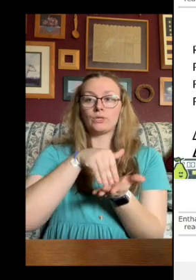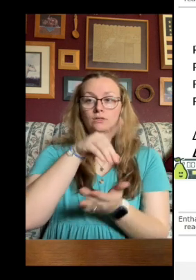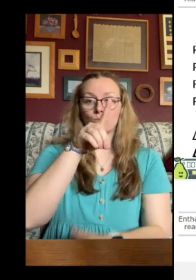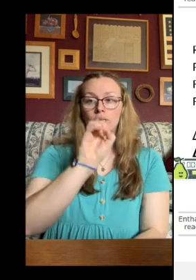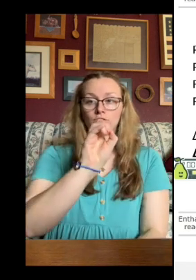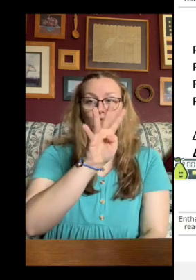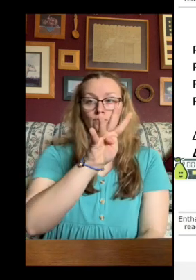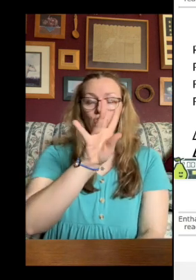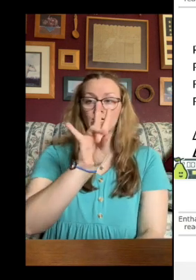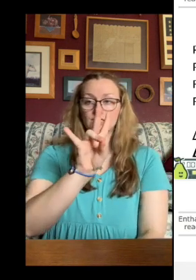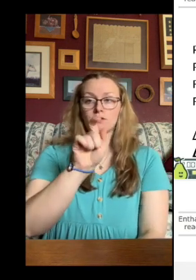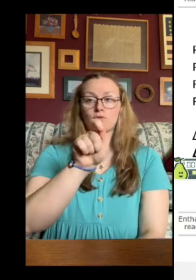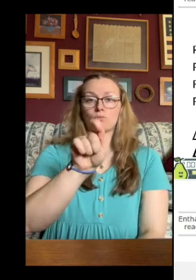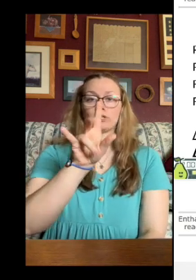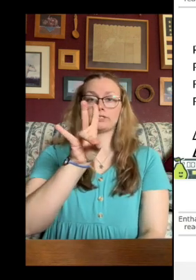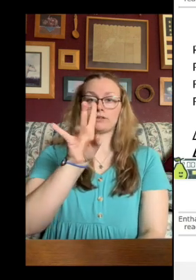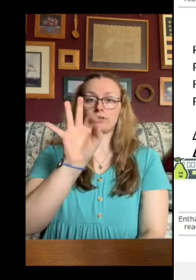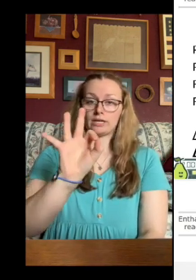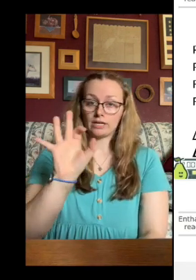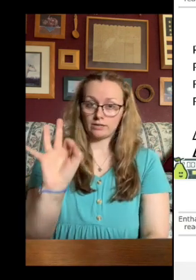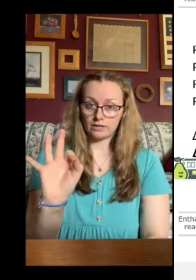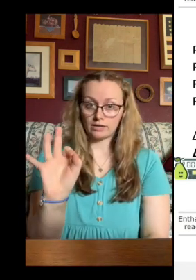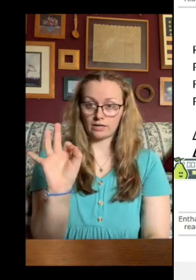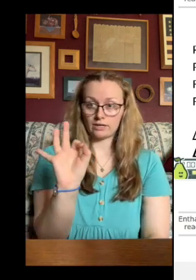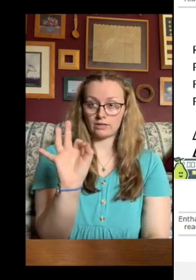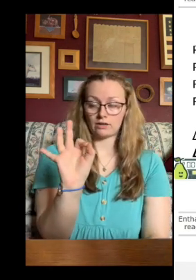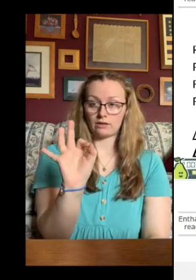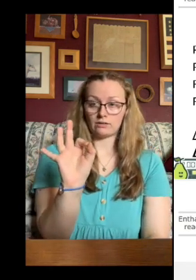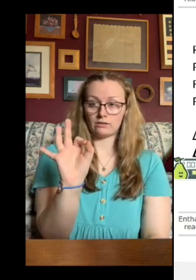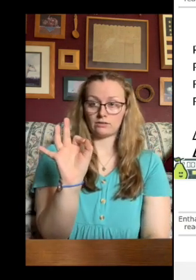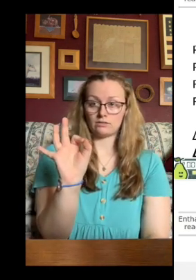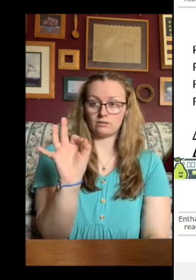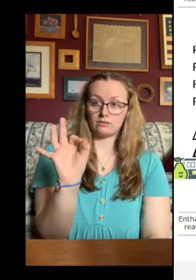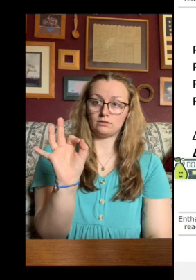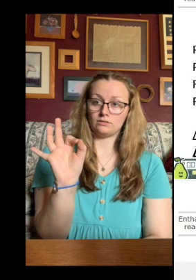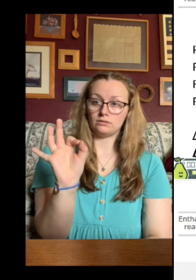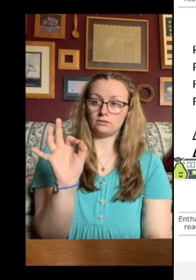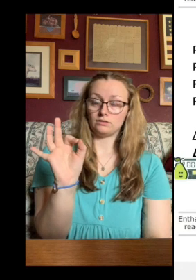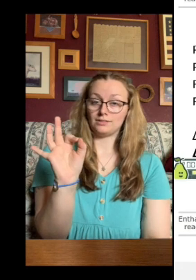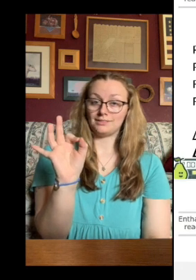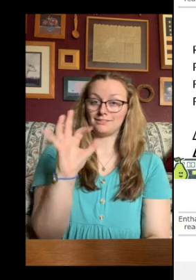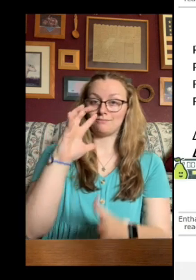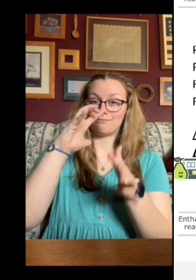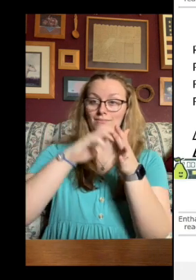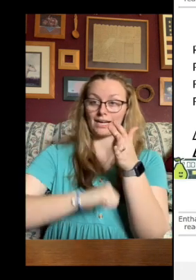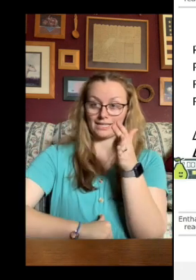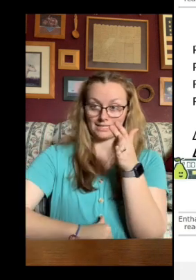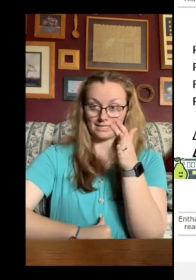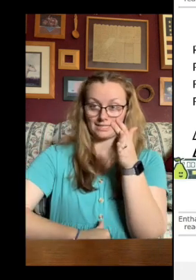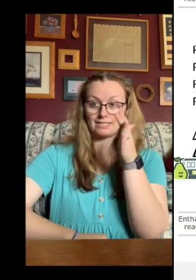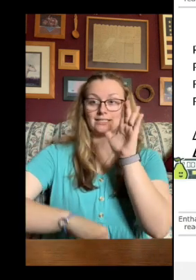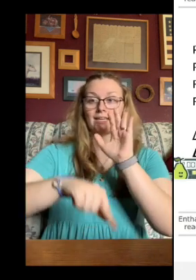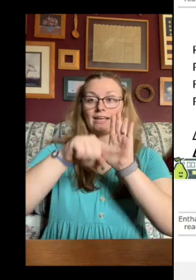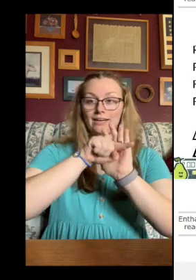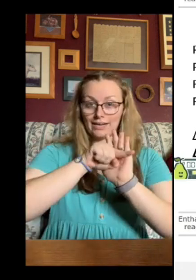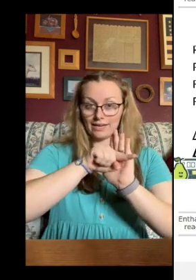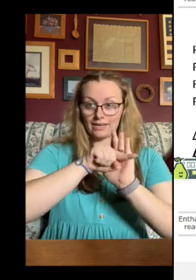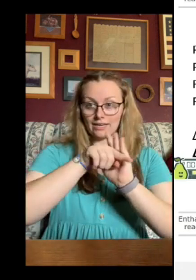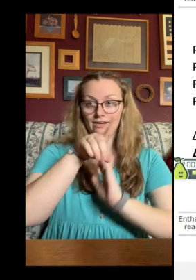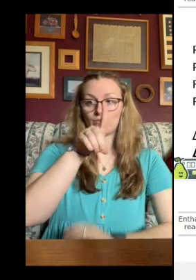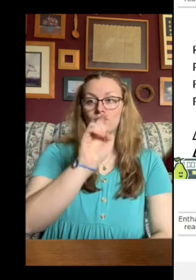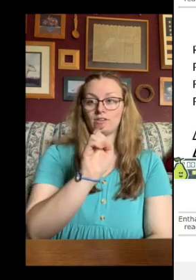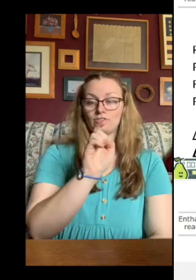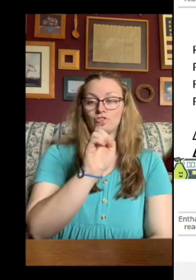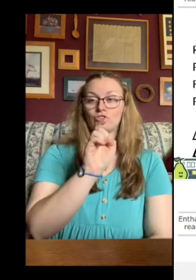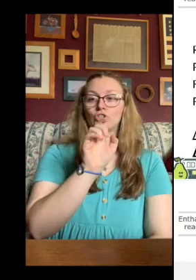2,147.799. I need to go ice skating. Minus negative, he thinks he comes with minus